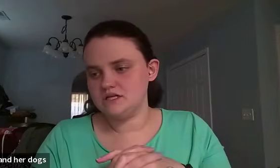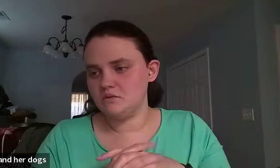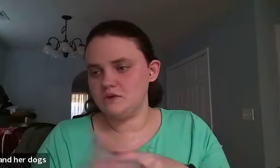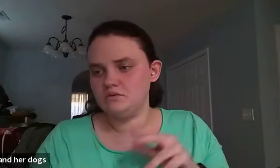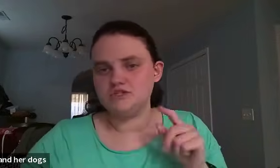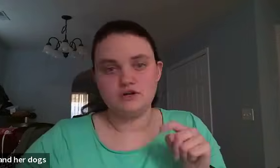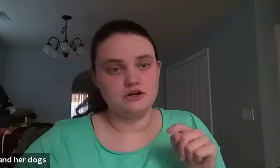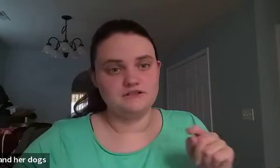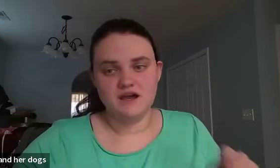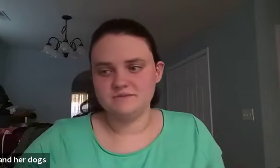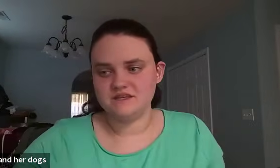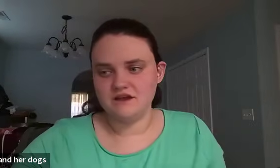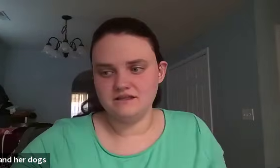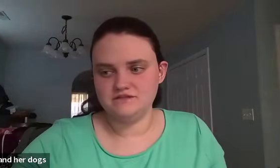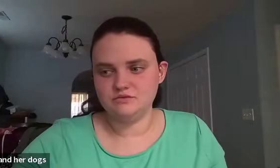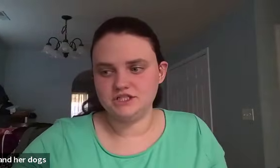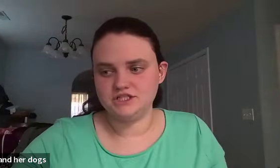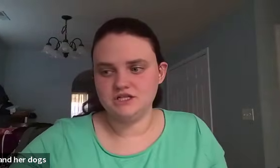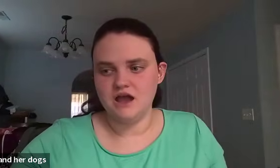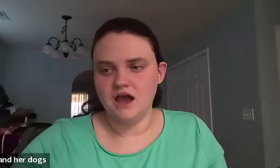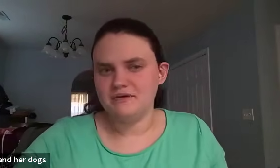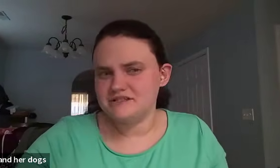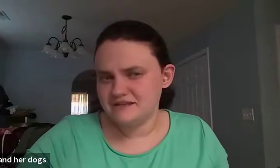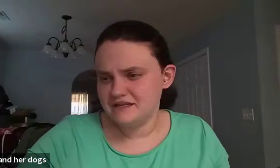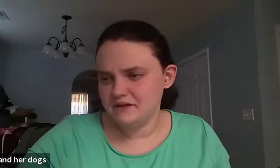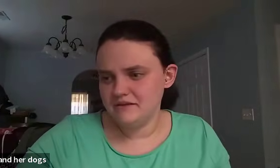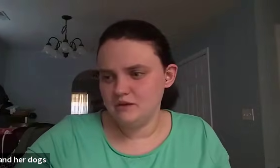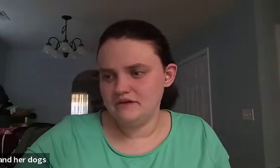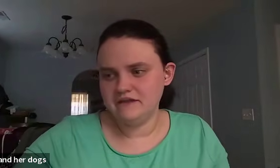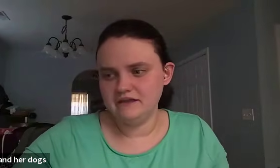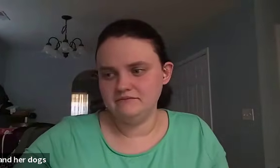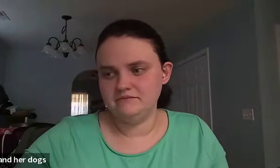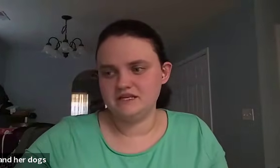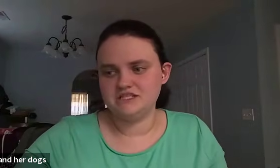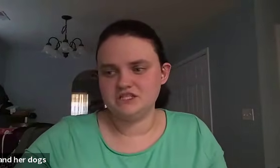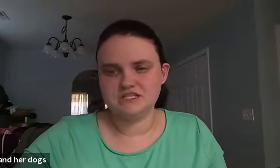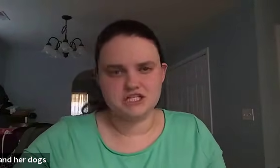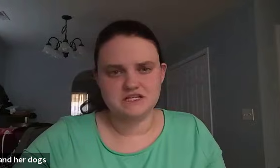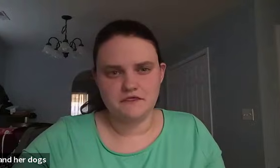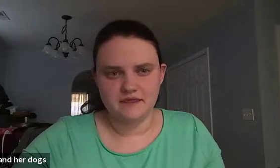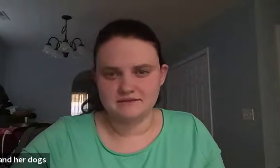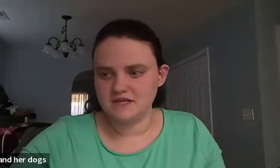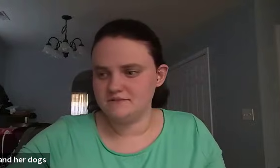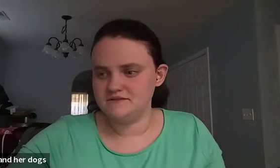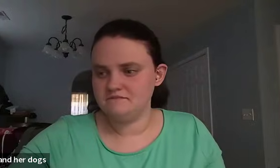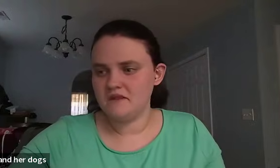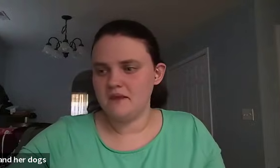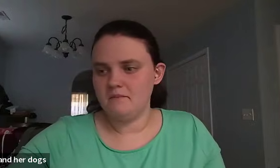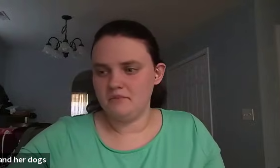week, we will start our time signs, which I personally think can be a little bit fun because it's just such a different thing sometimes.